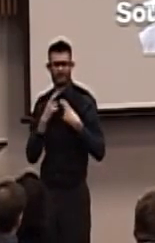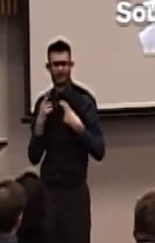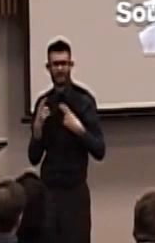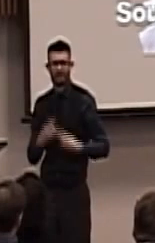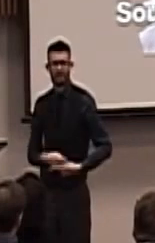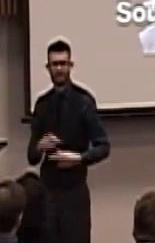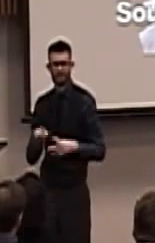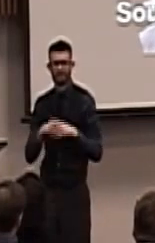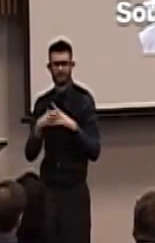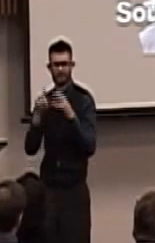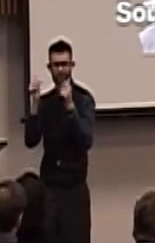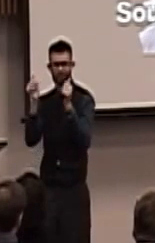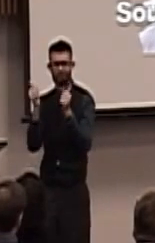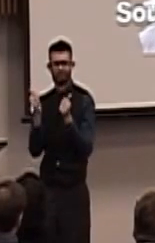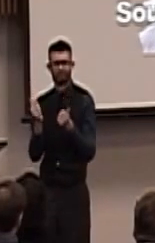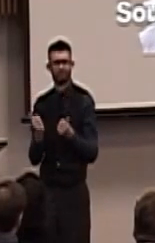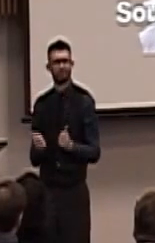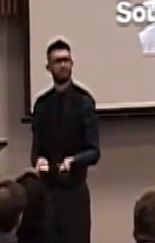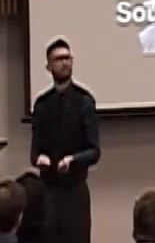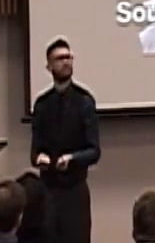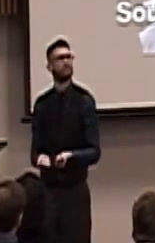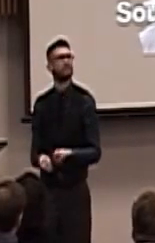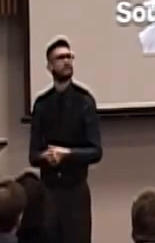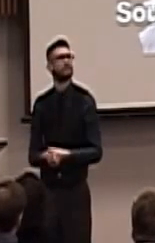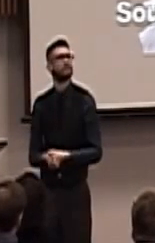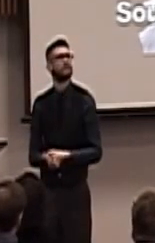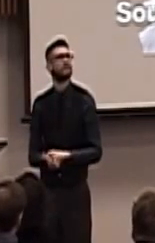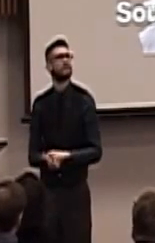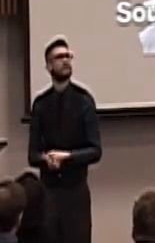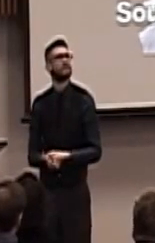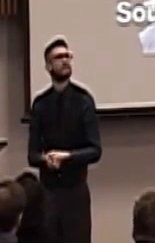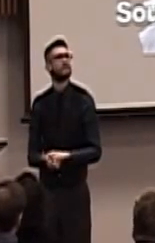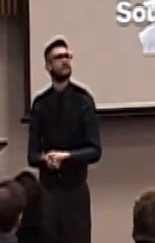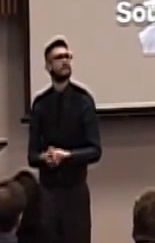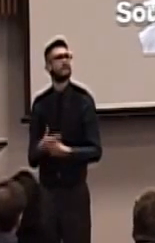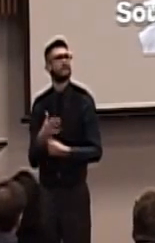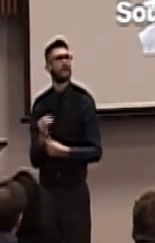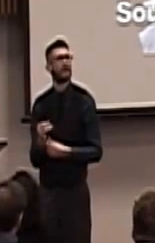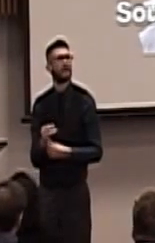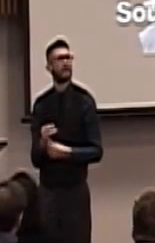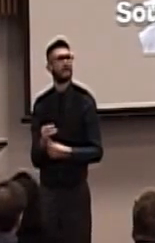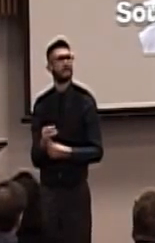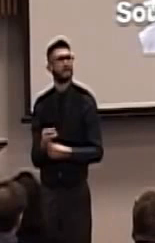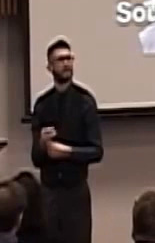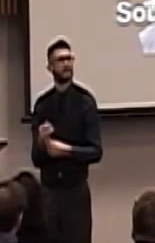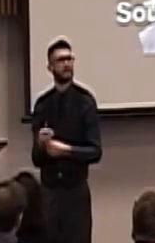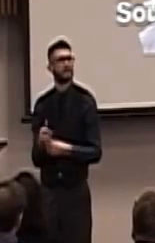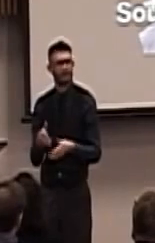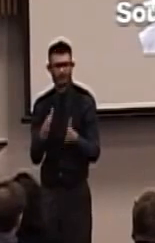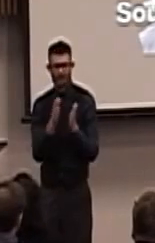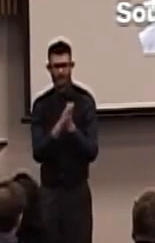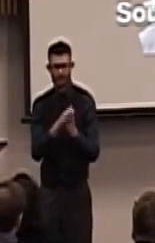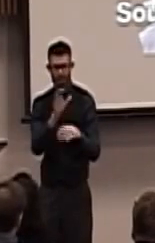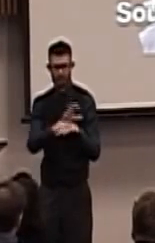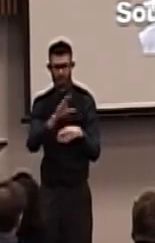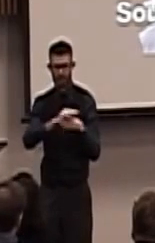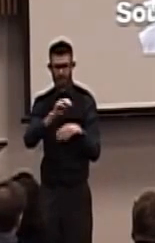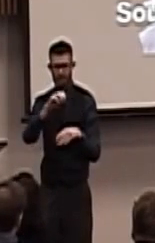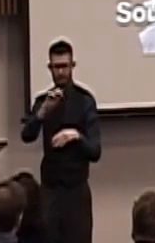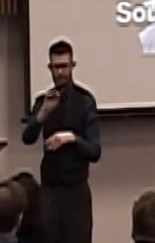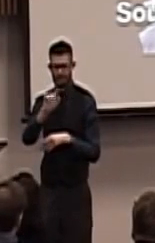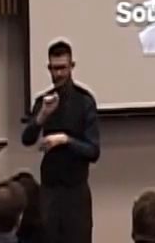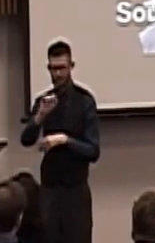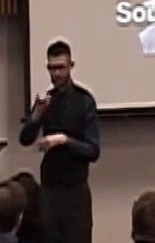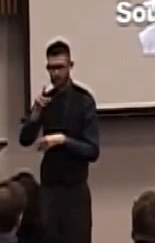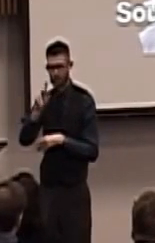wife, and they asked the church in Mount Juliet, Tennessee, to take over the oversight,